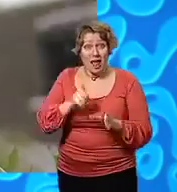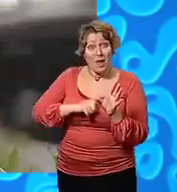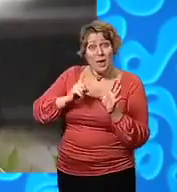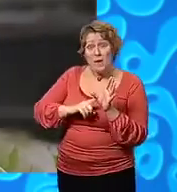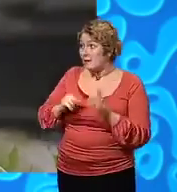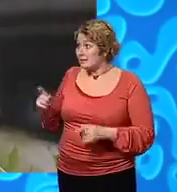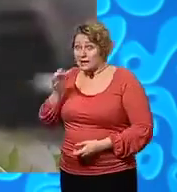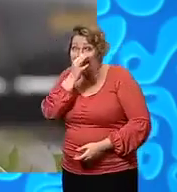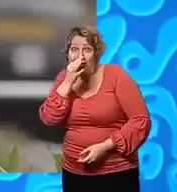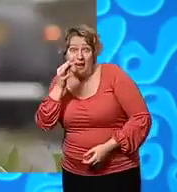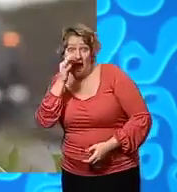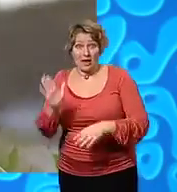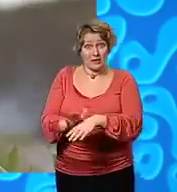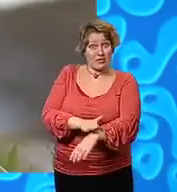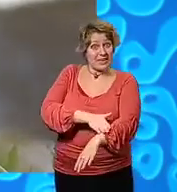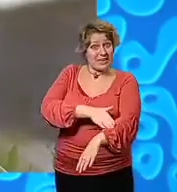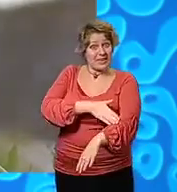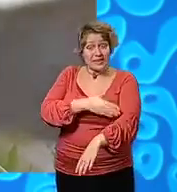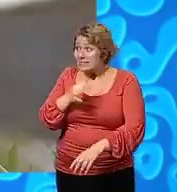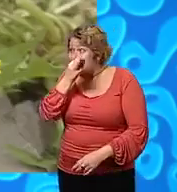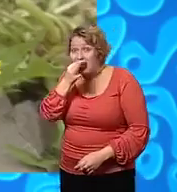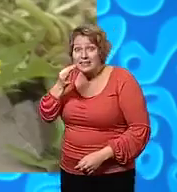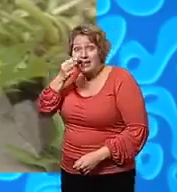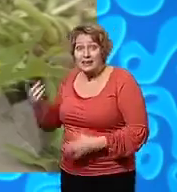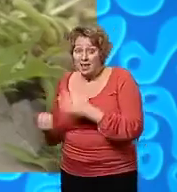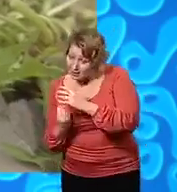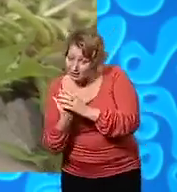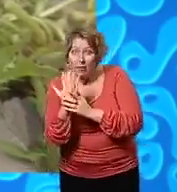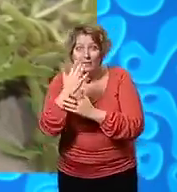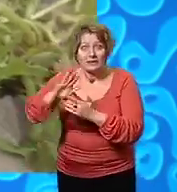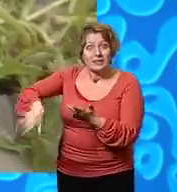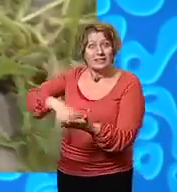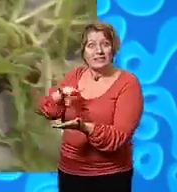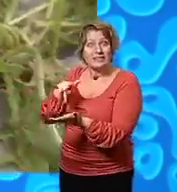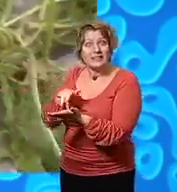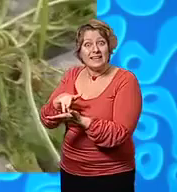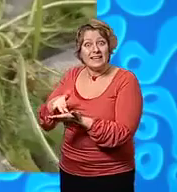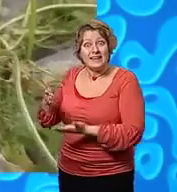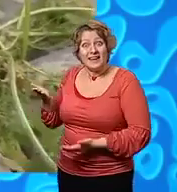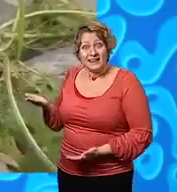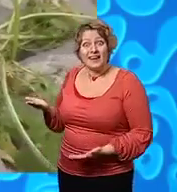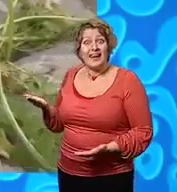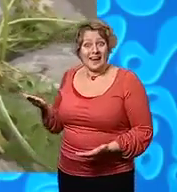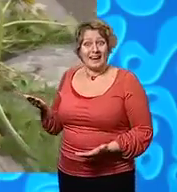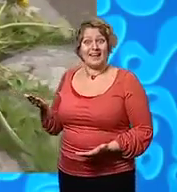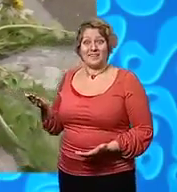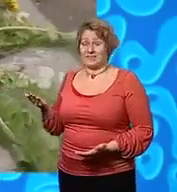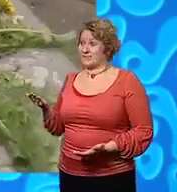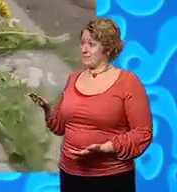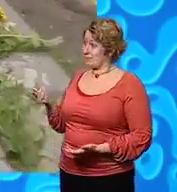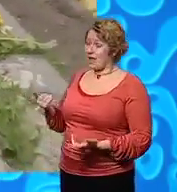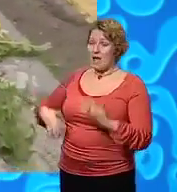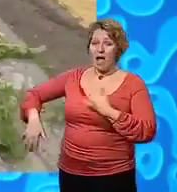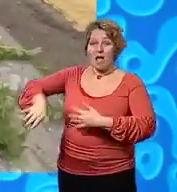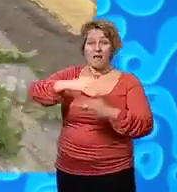Dandelion yellow, dandelion green, dandelion growing in the city.